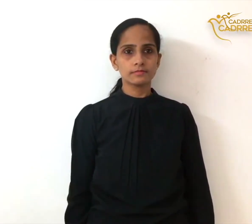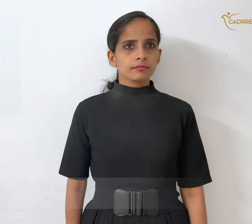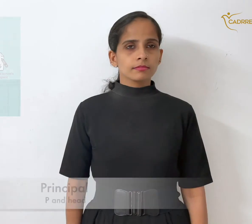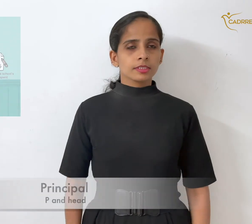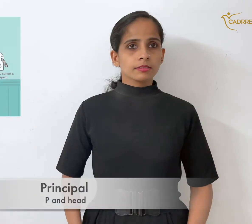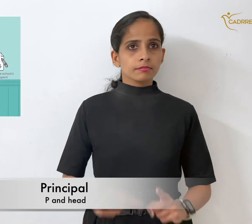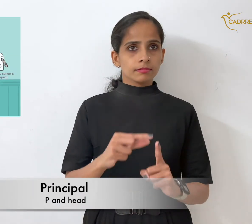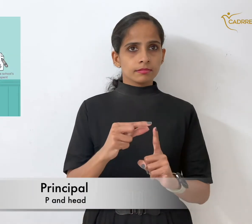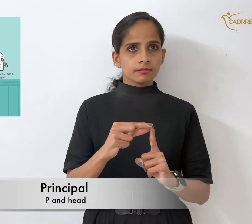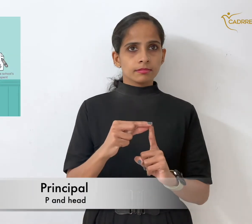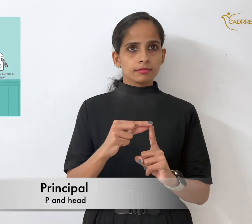Principal,